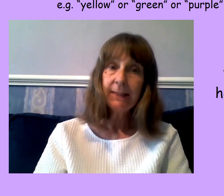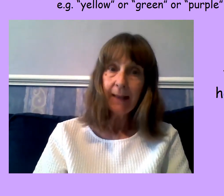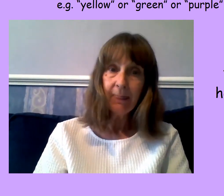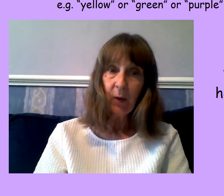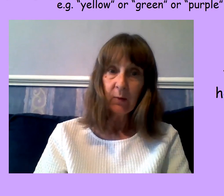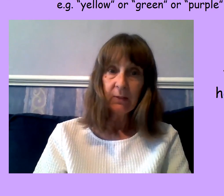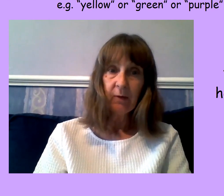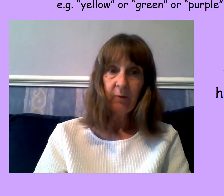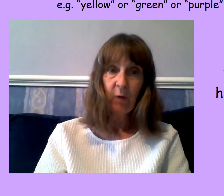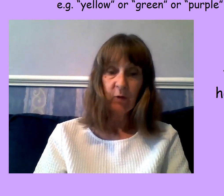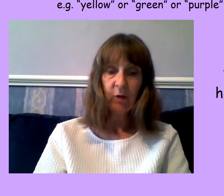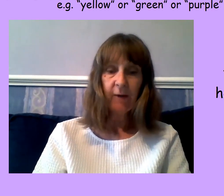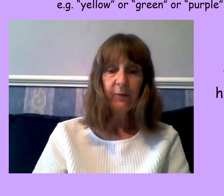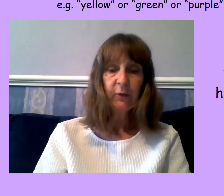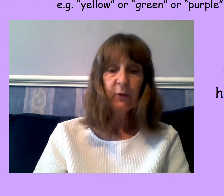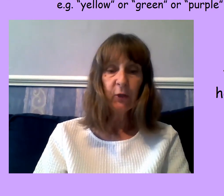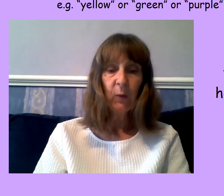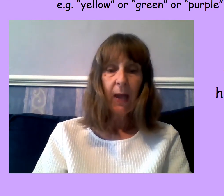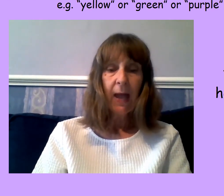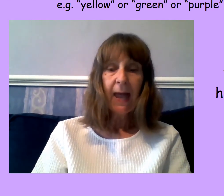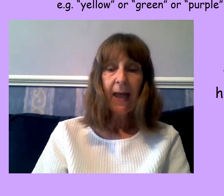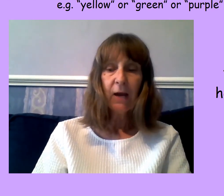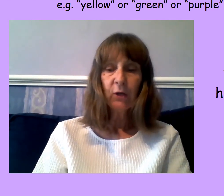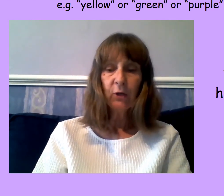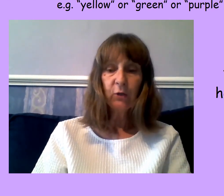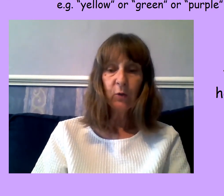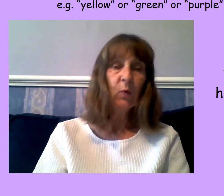is send those photographs to